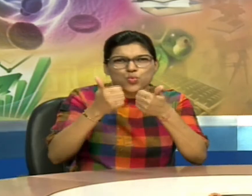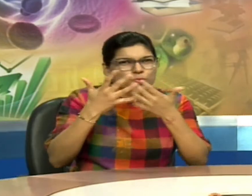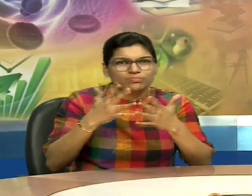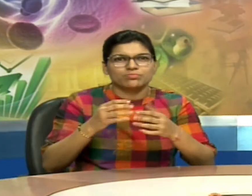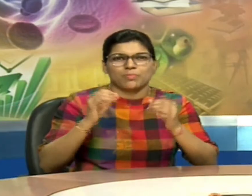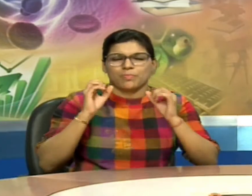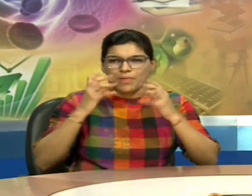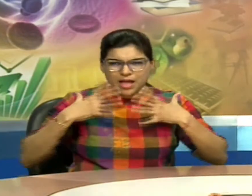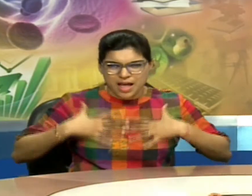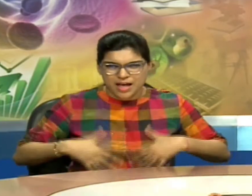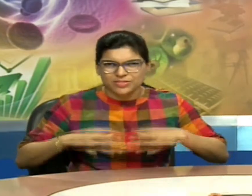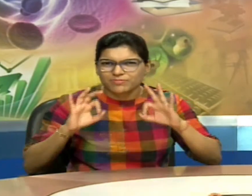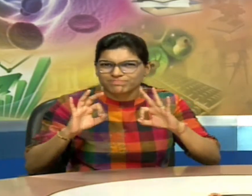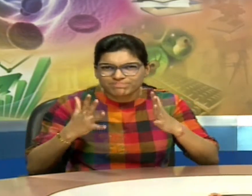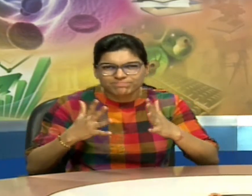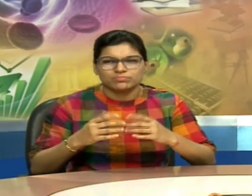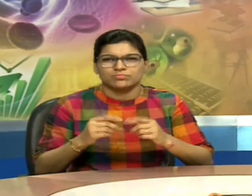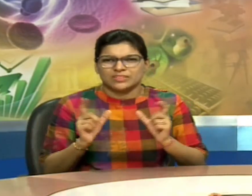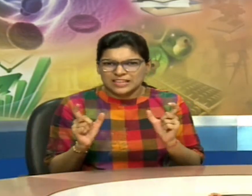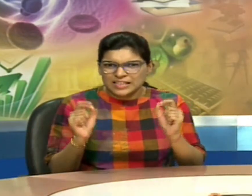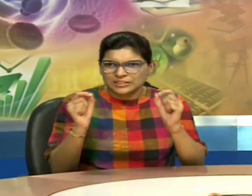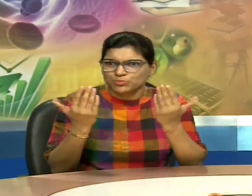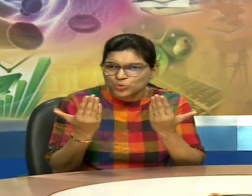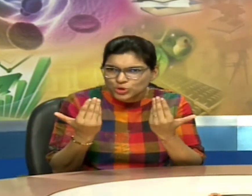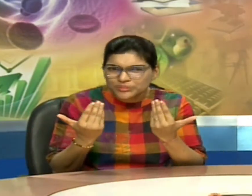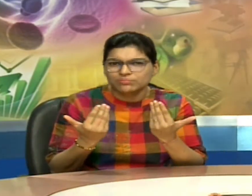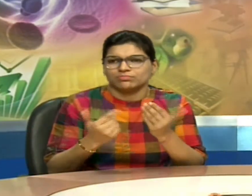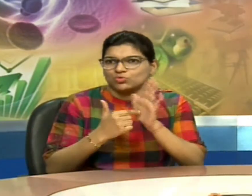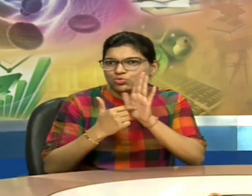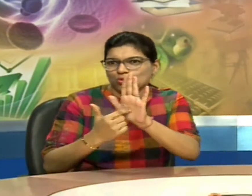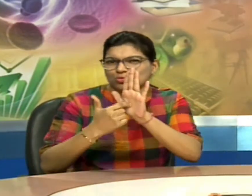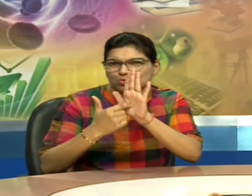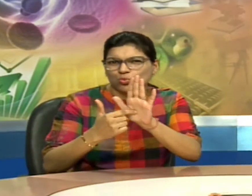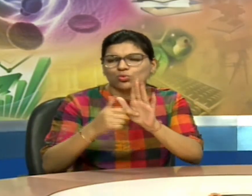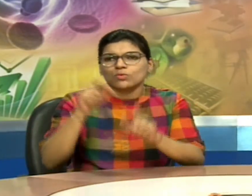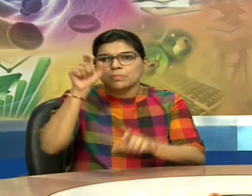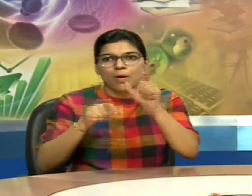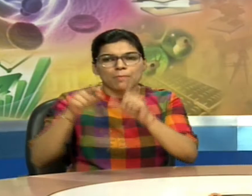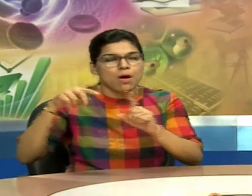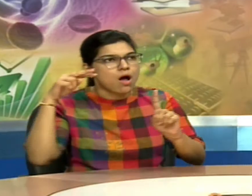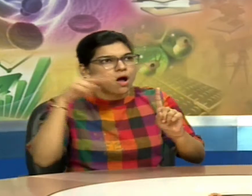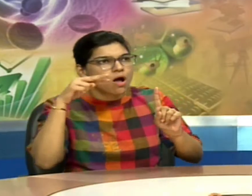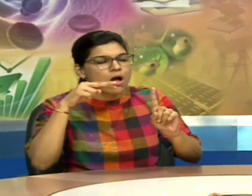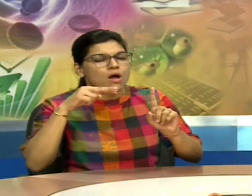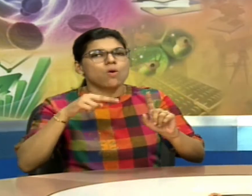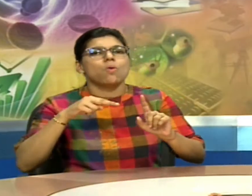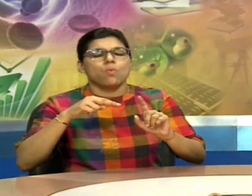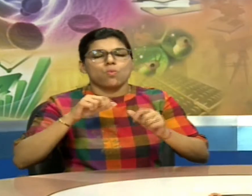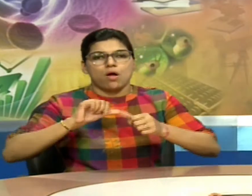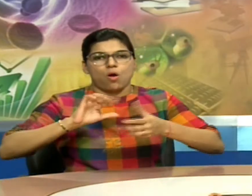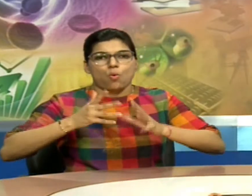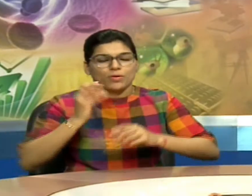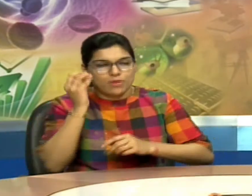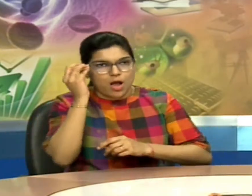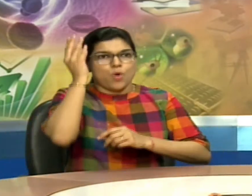some habits are not good for our health. It can cause cancer. So we